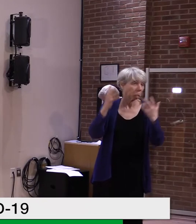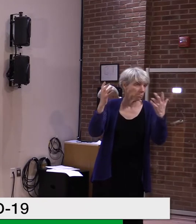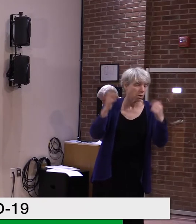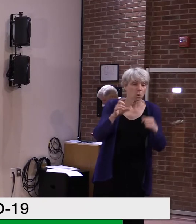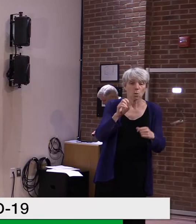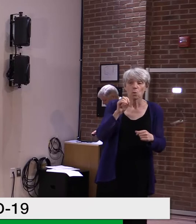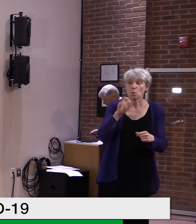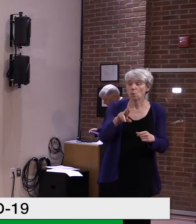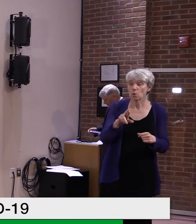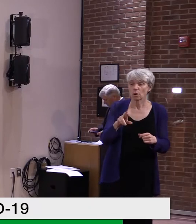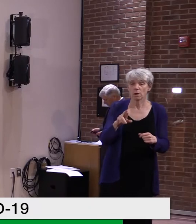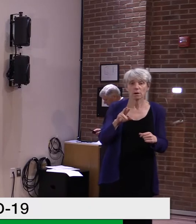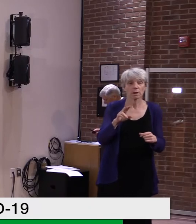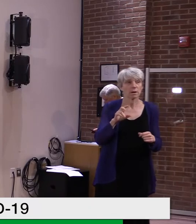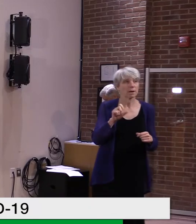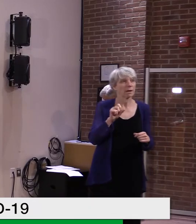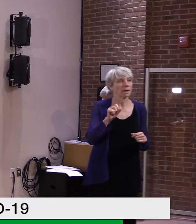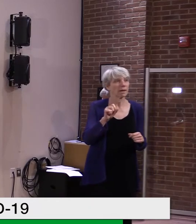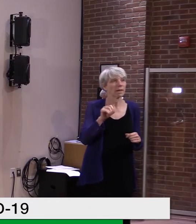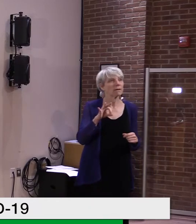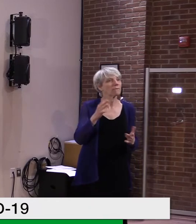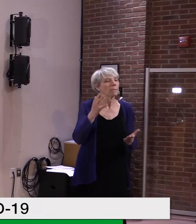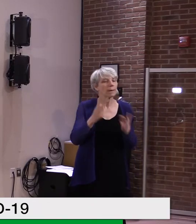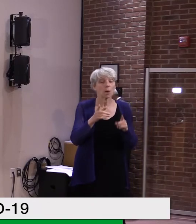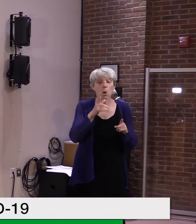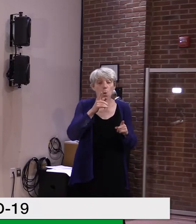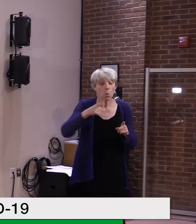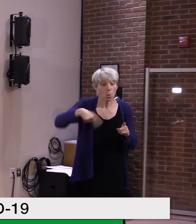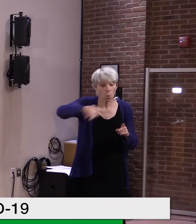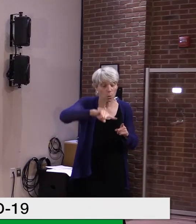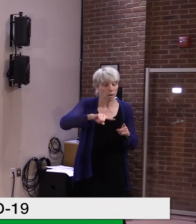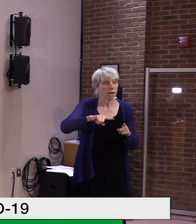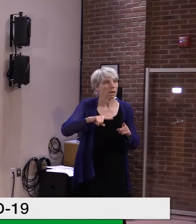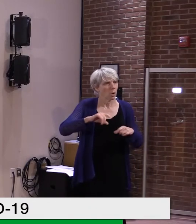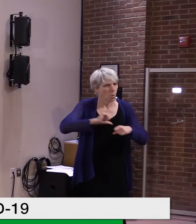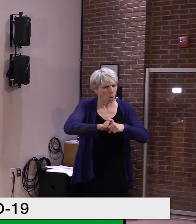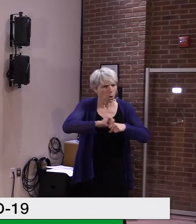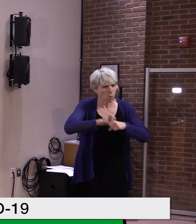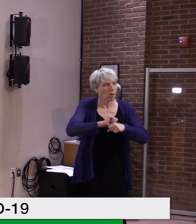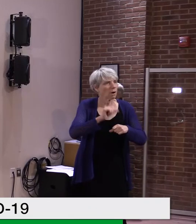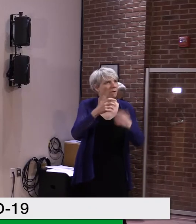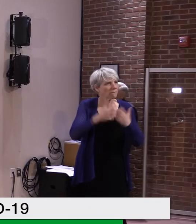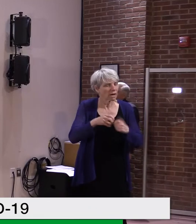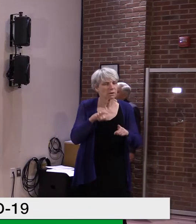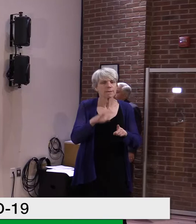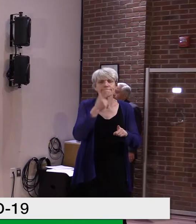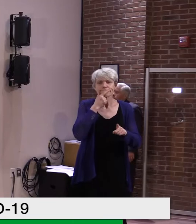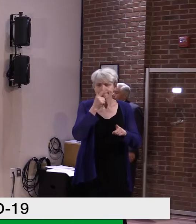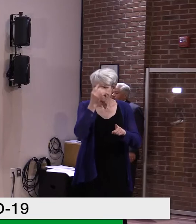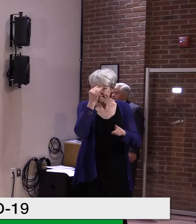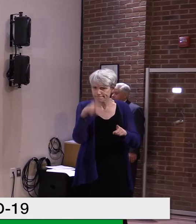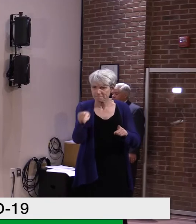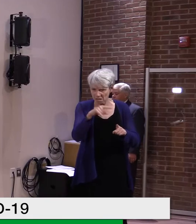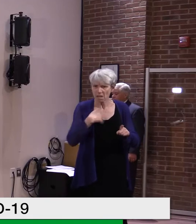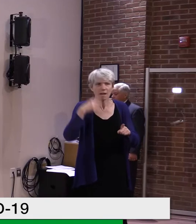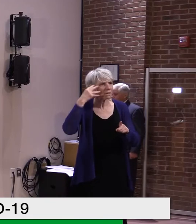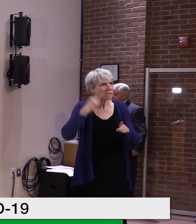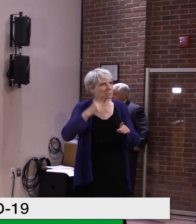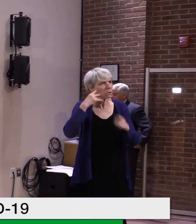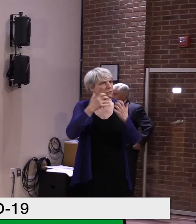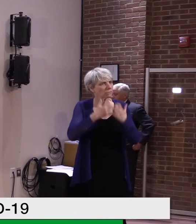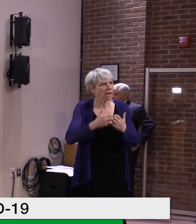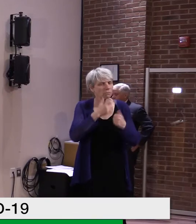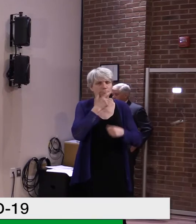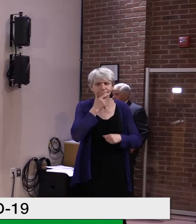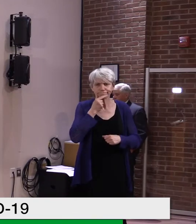to start pursuing sort of a transferable skills model and start seeing if those